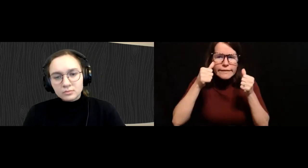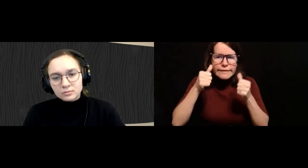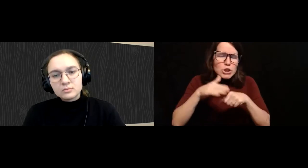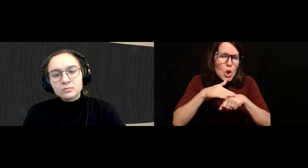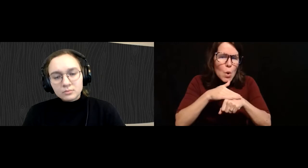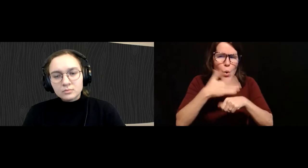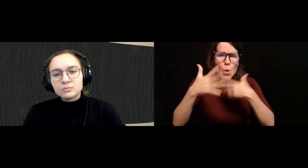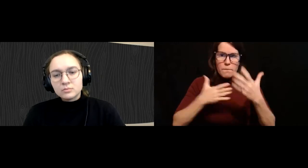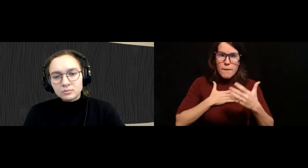And